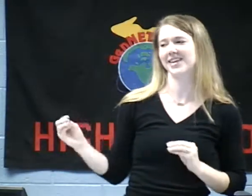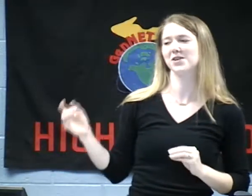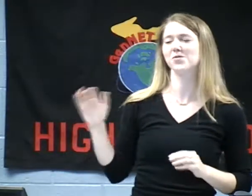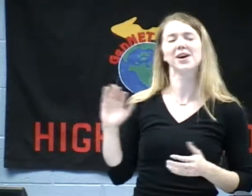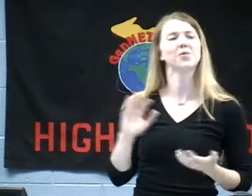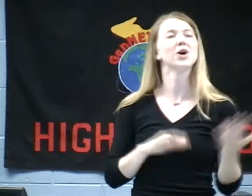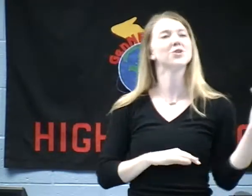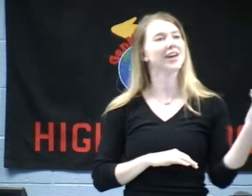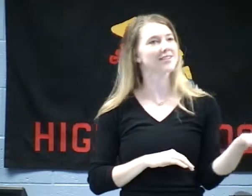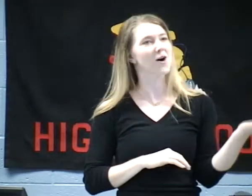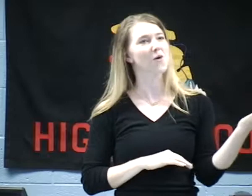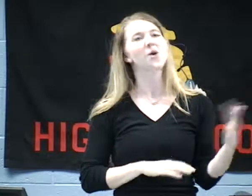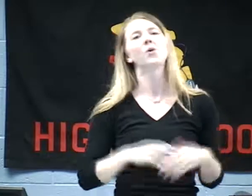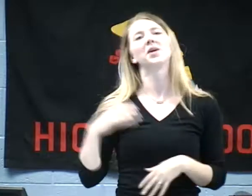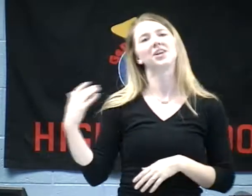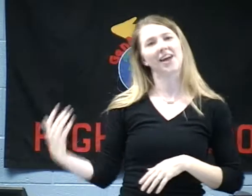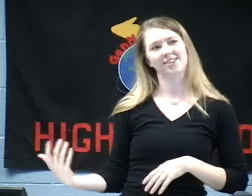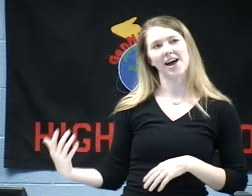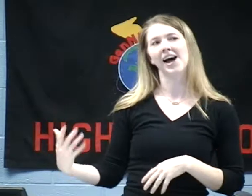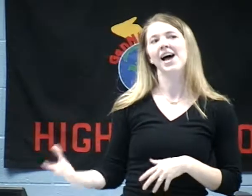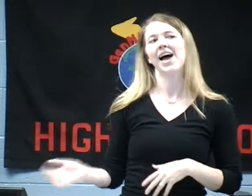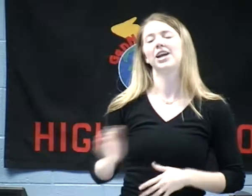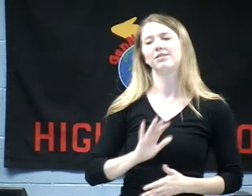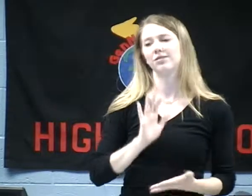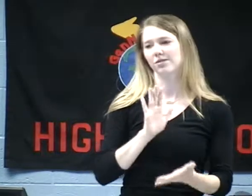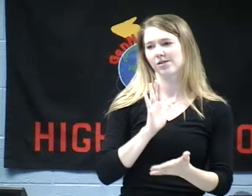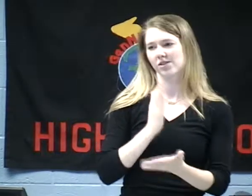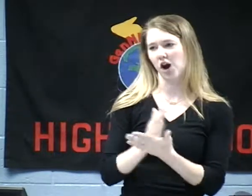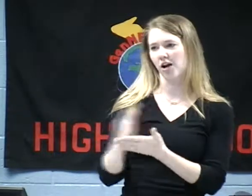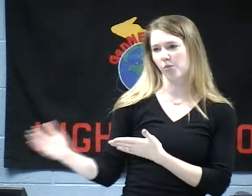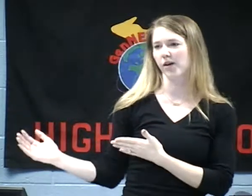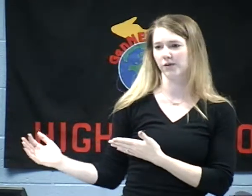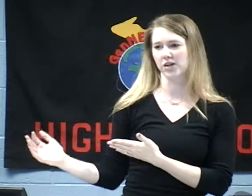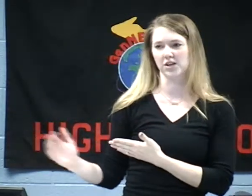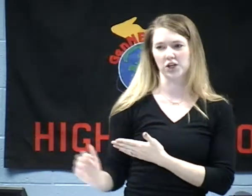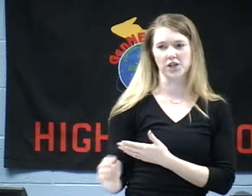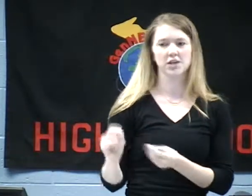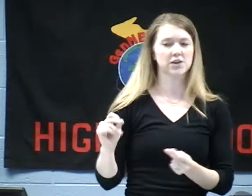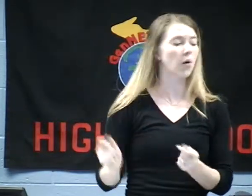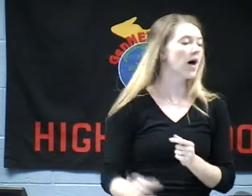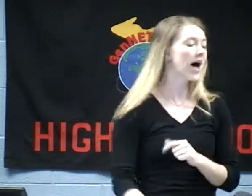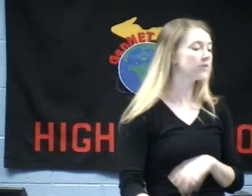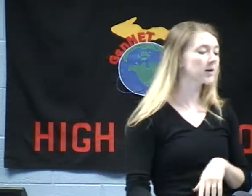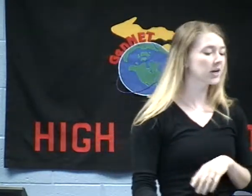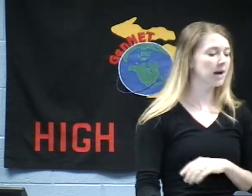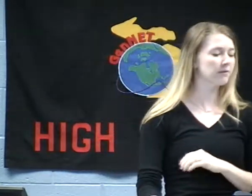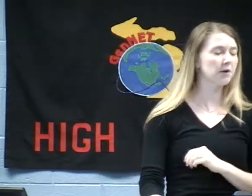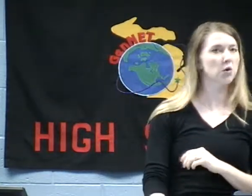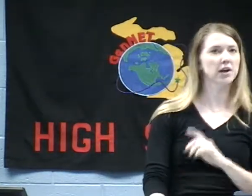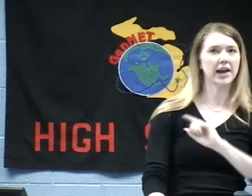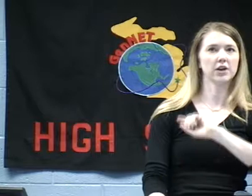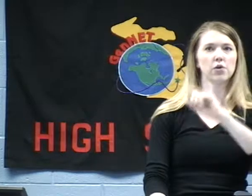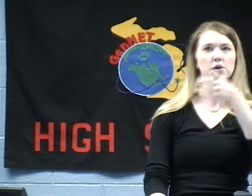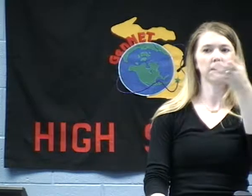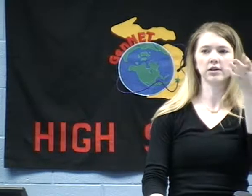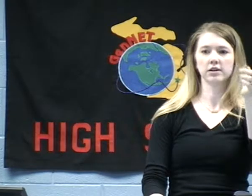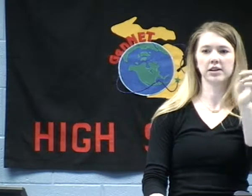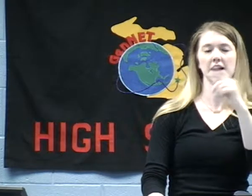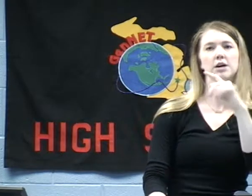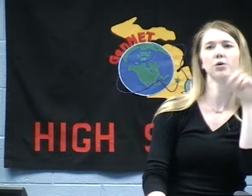seeing what you guys know, where you guys are at, and a start off point for a discussion. So everybody grab your phone and or get on a